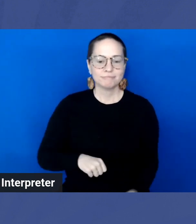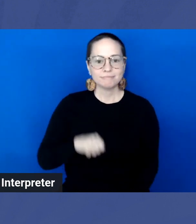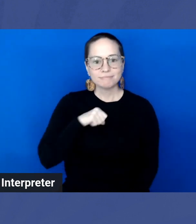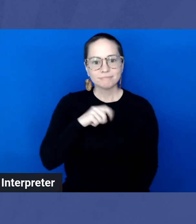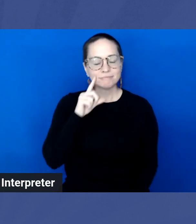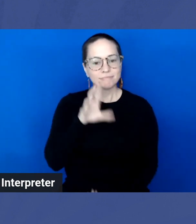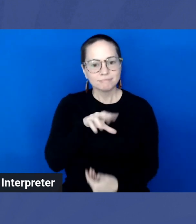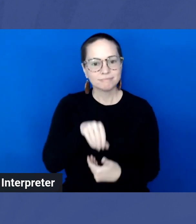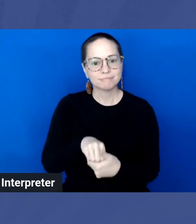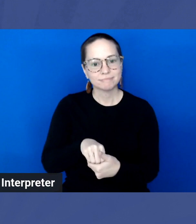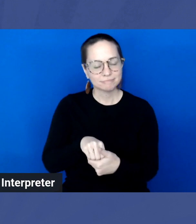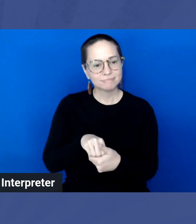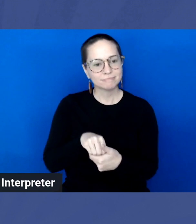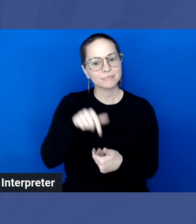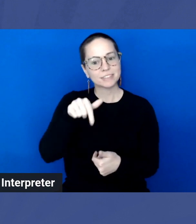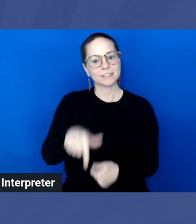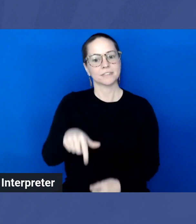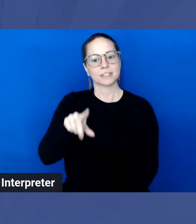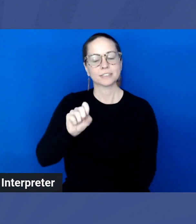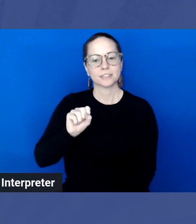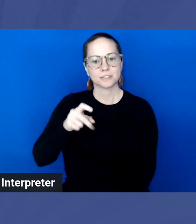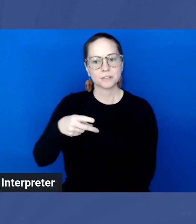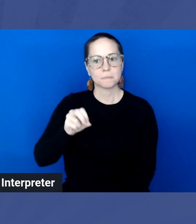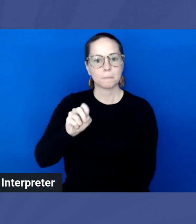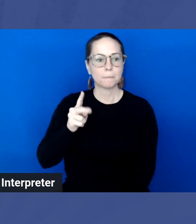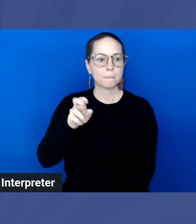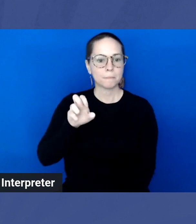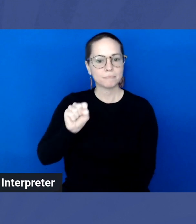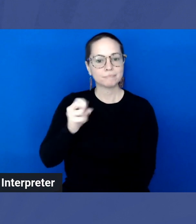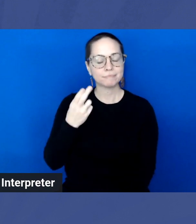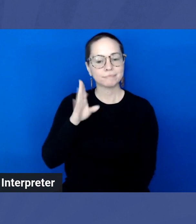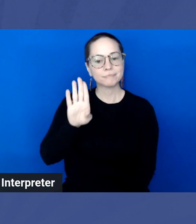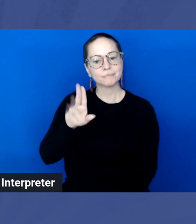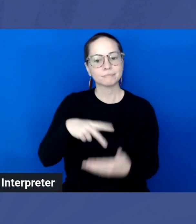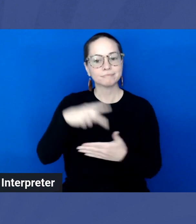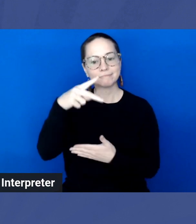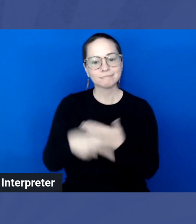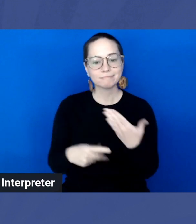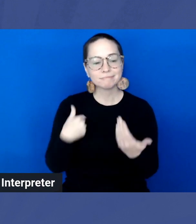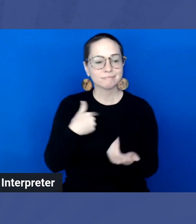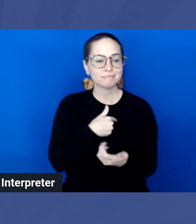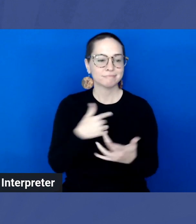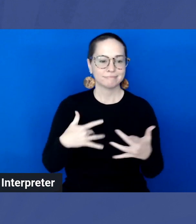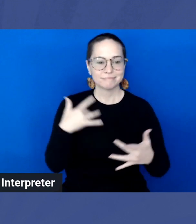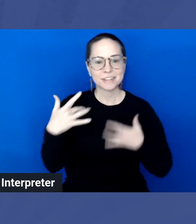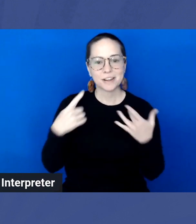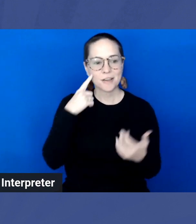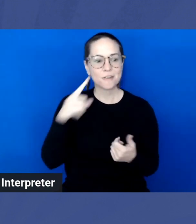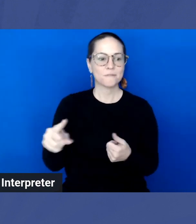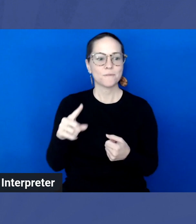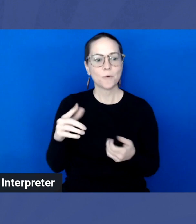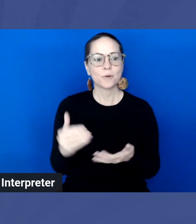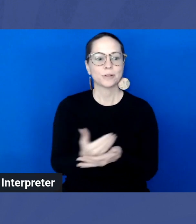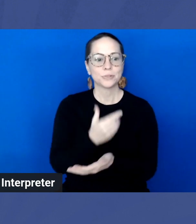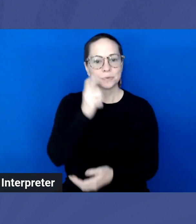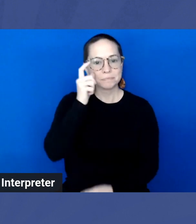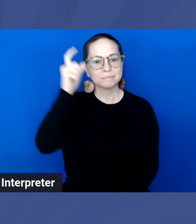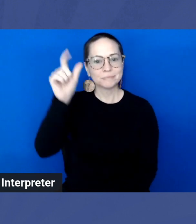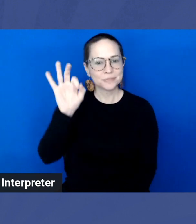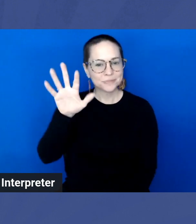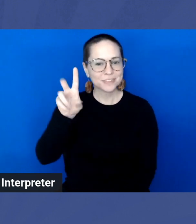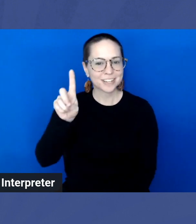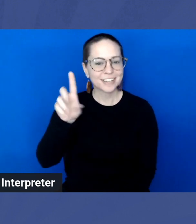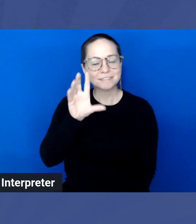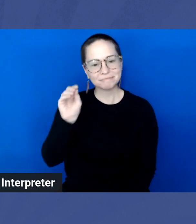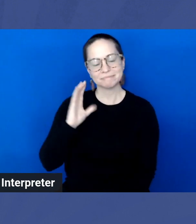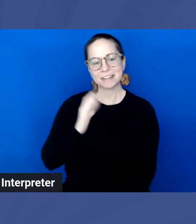of the Spokes Hub program. We're so proud to have New Moon Fund as one of our fiscal sponsees and Savannah Sly as one of our board